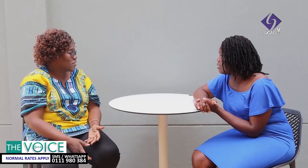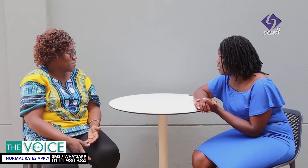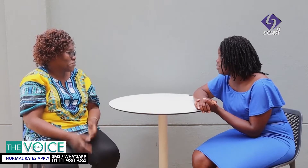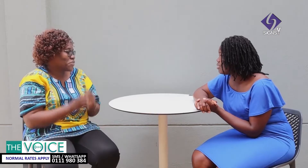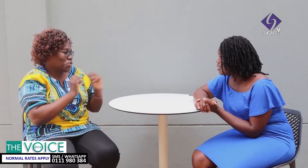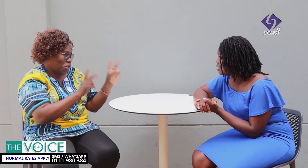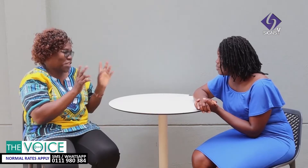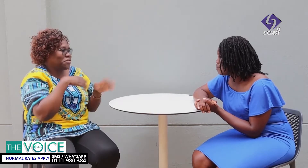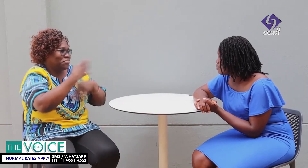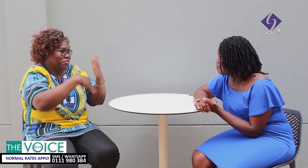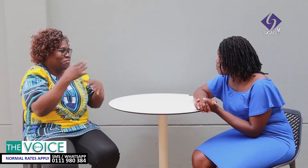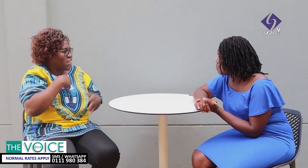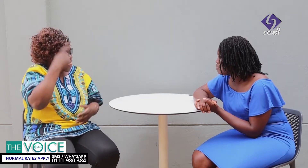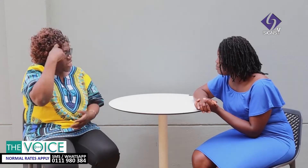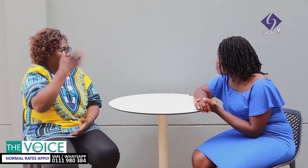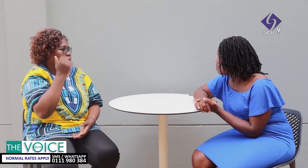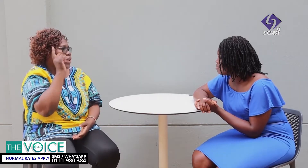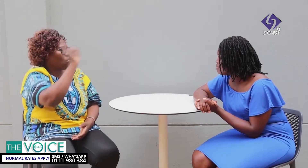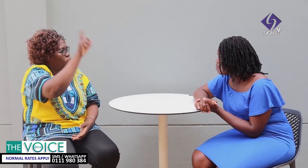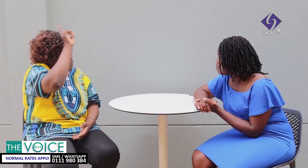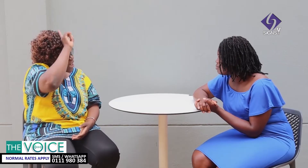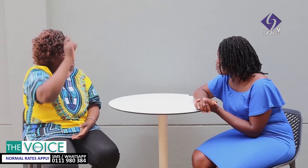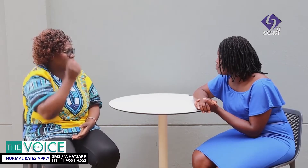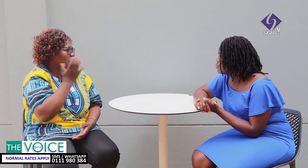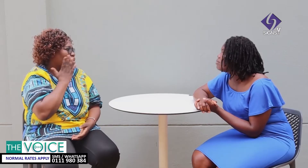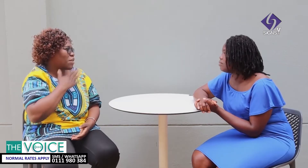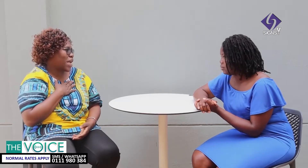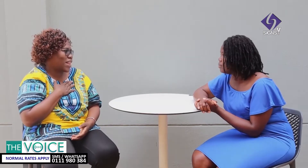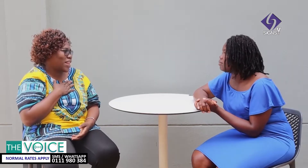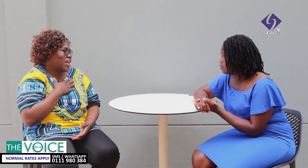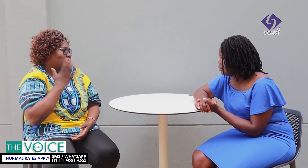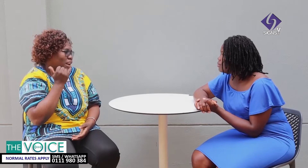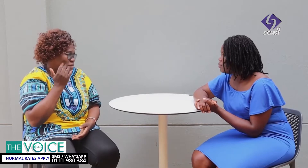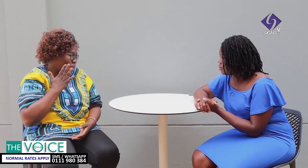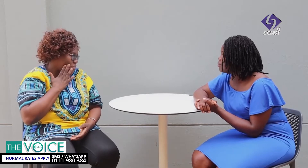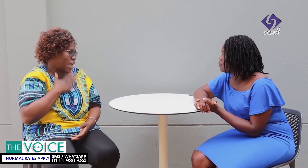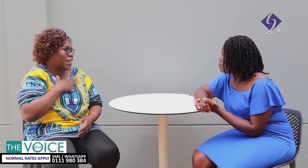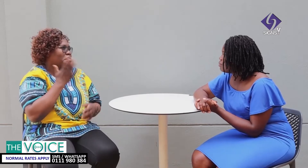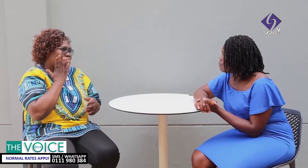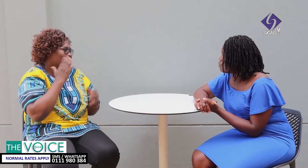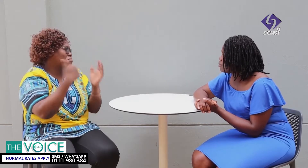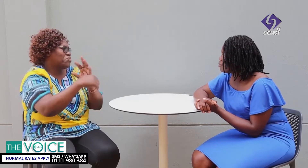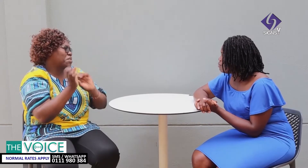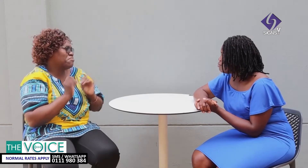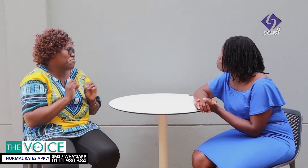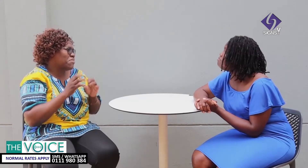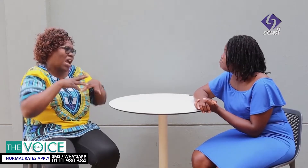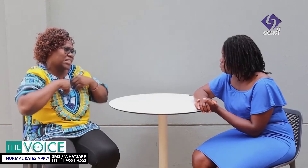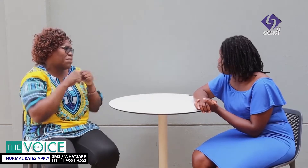not involve me. And each and every time I was facing a challenge and a problem. So at this time, my uncle actually decided